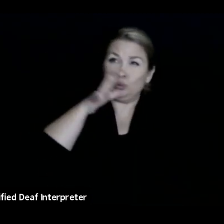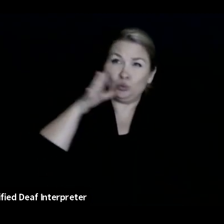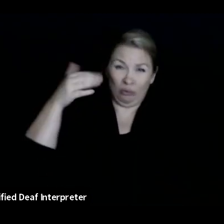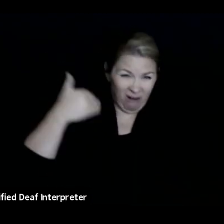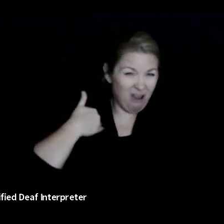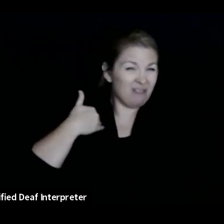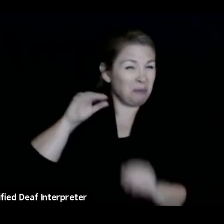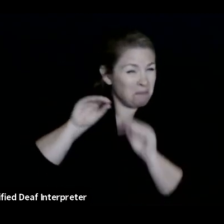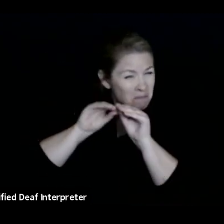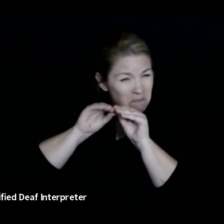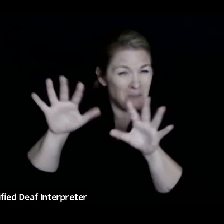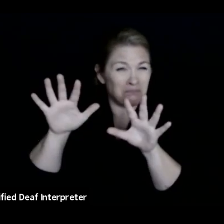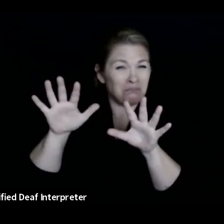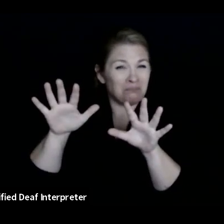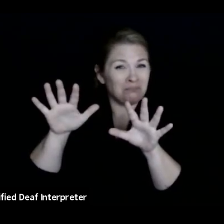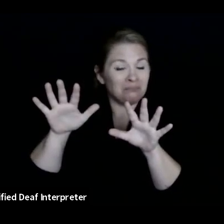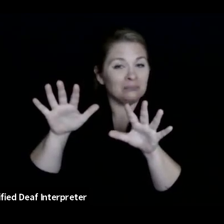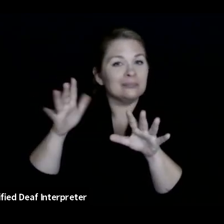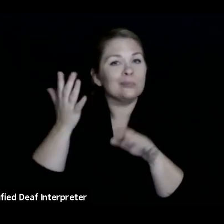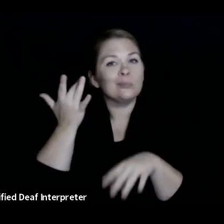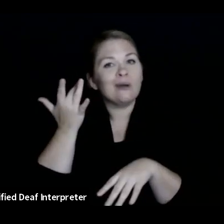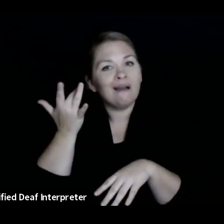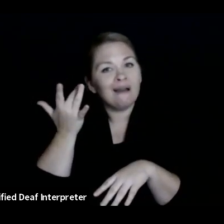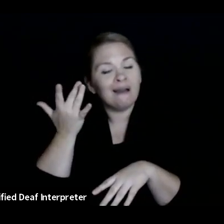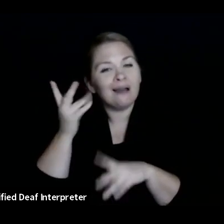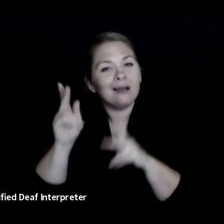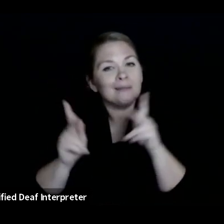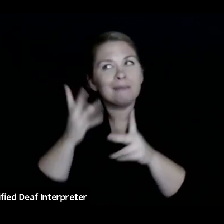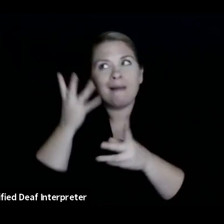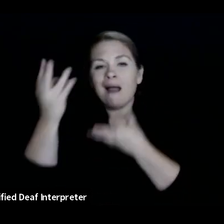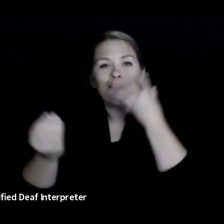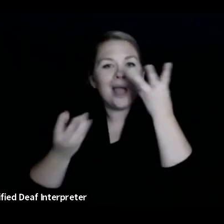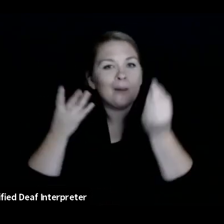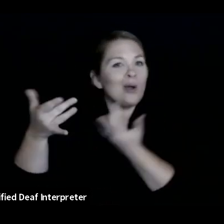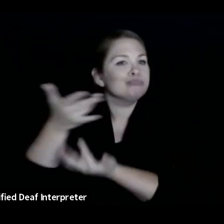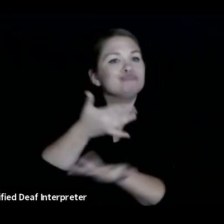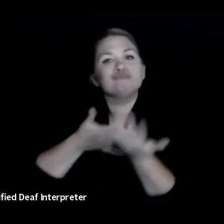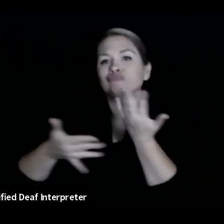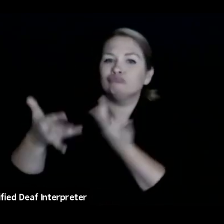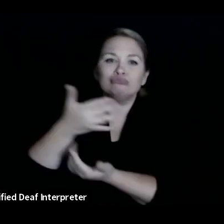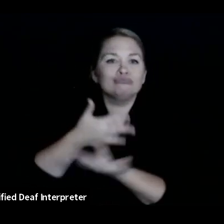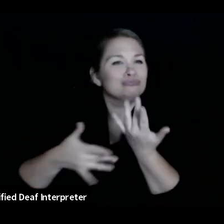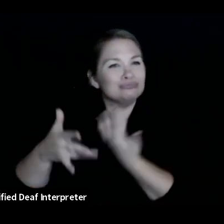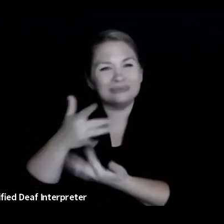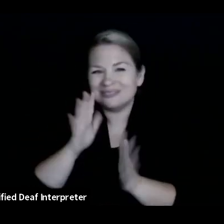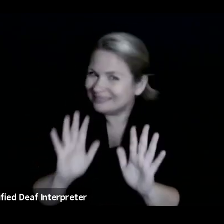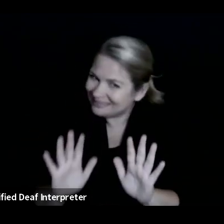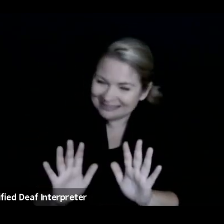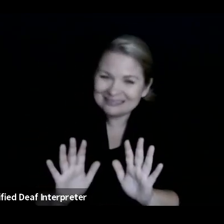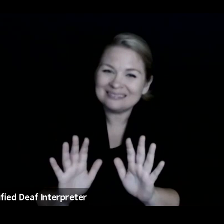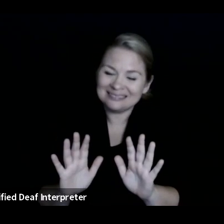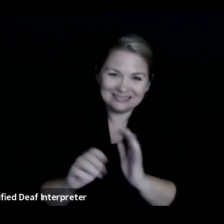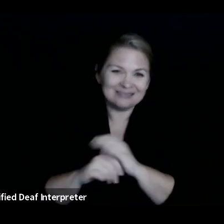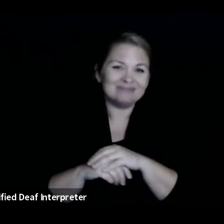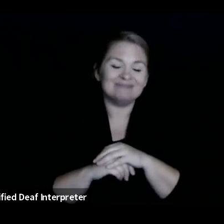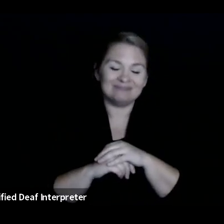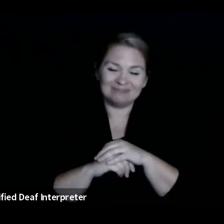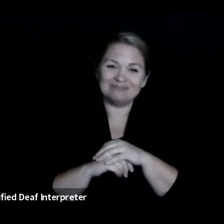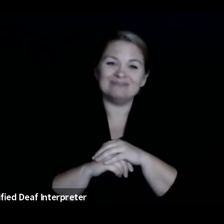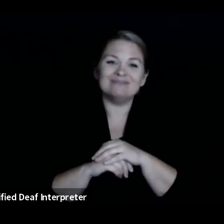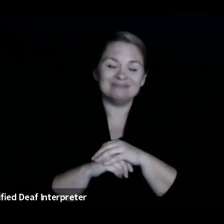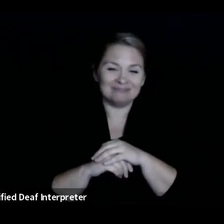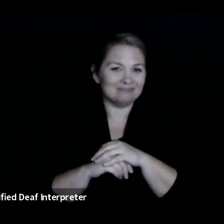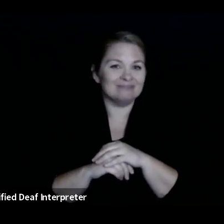to reemphasize that disease is occurring across the state, and it's not just in the metro area.